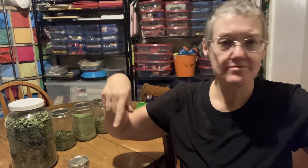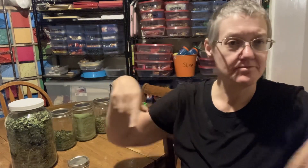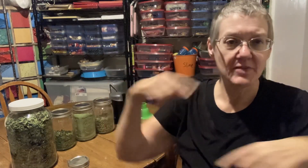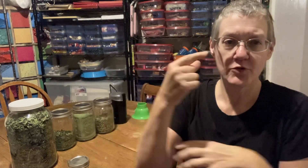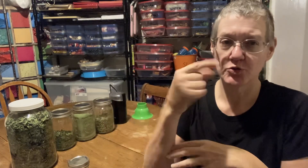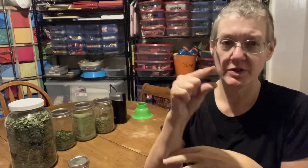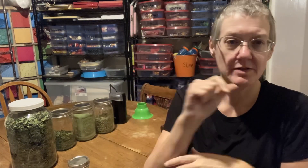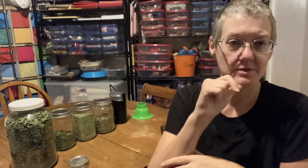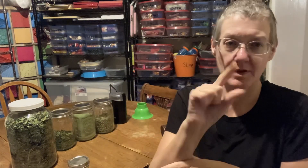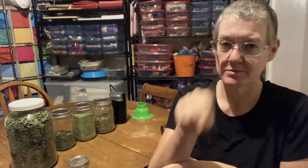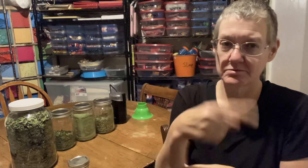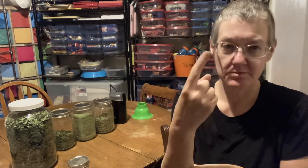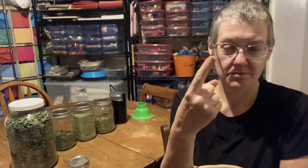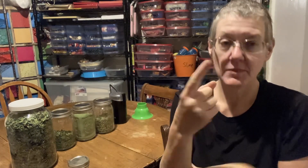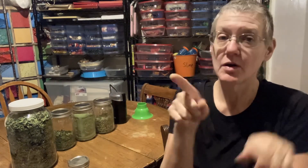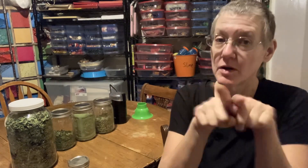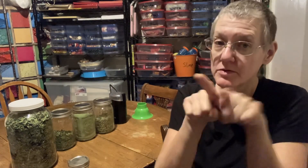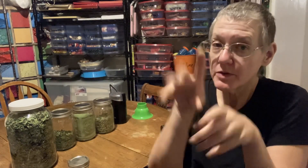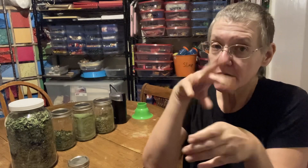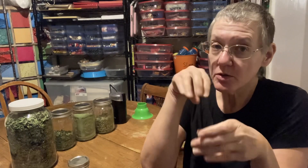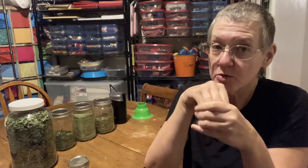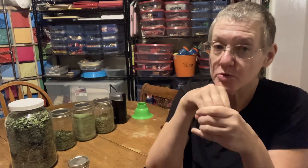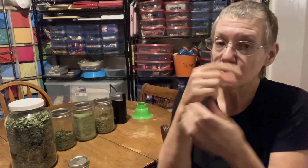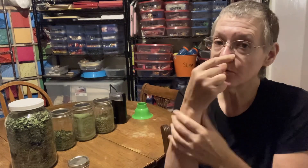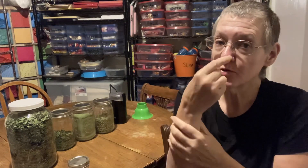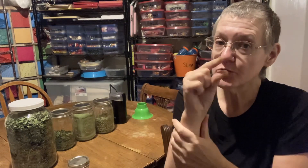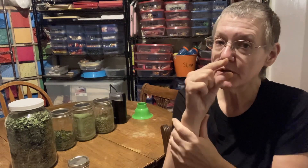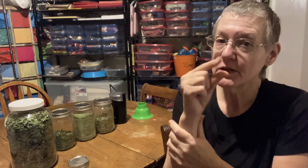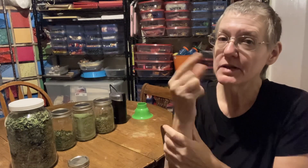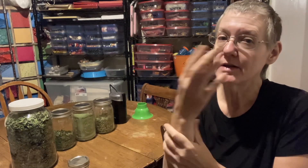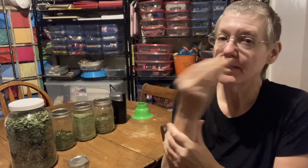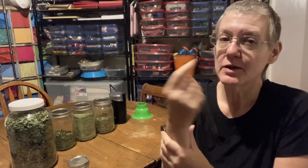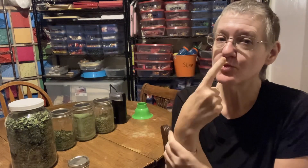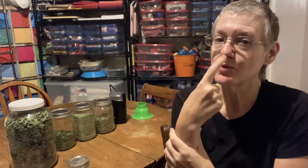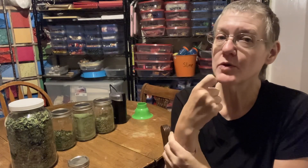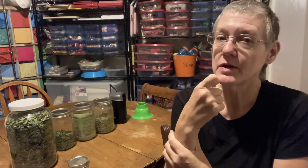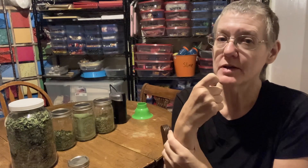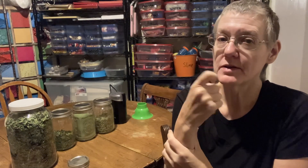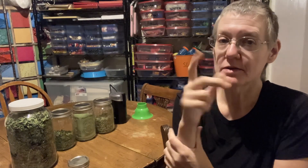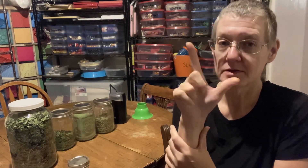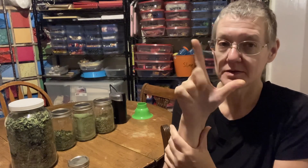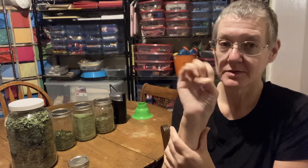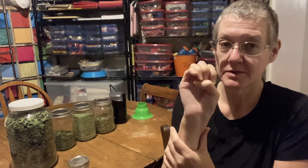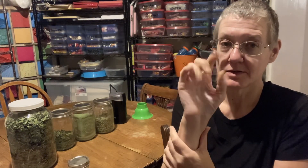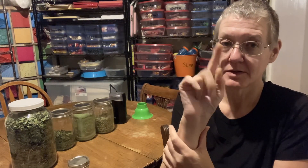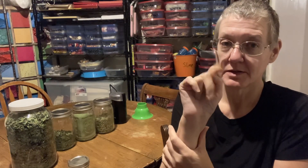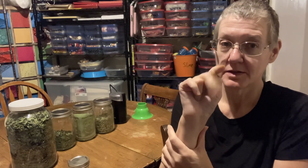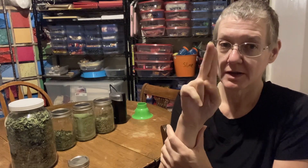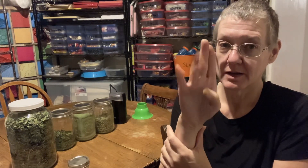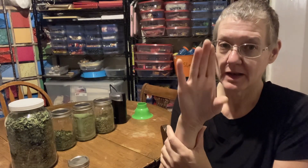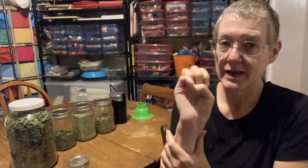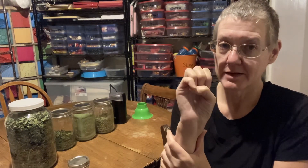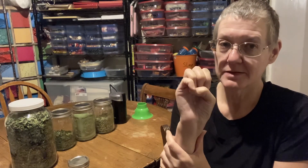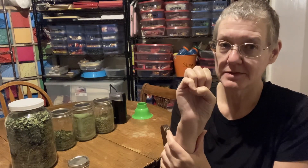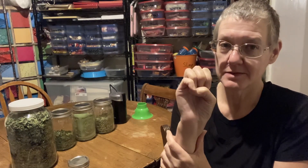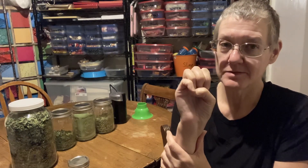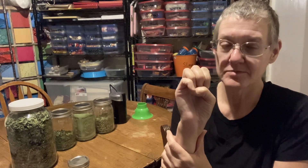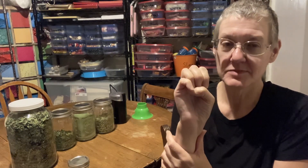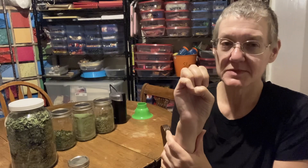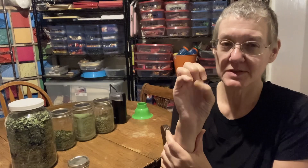Now this jar has a variety of greens, not just one type. It also has a lot of lettuce, dark green and red